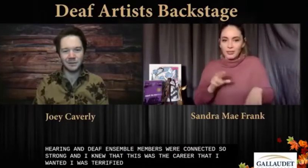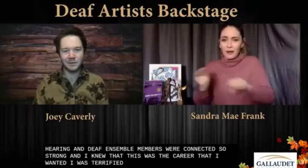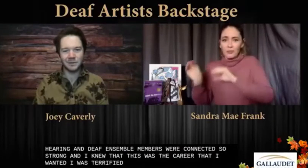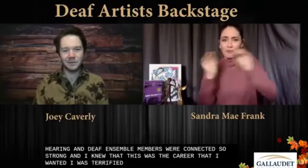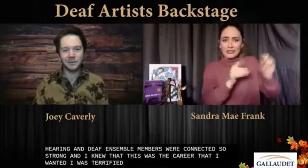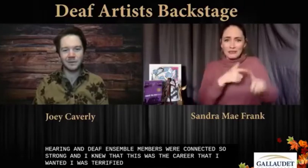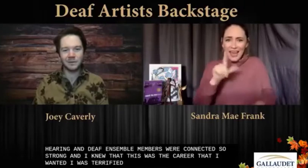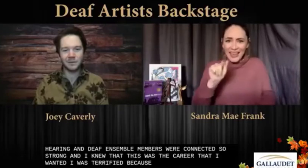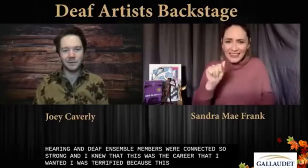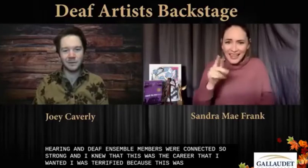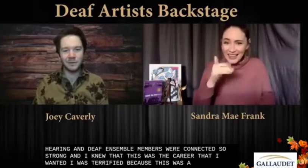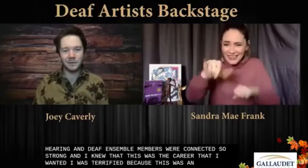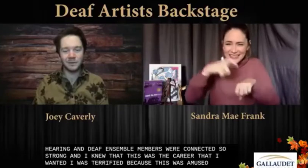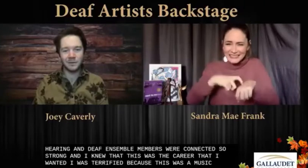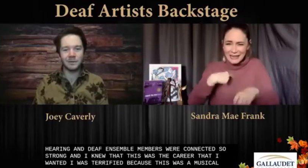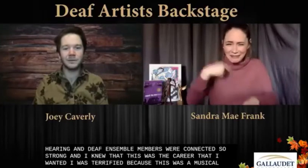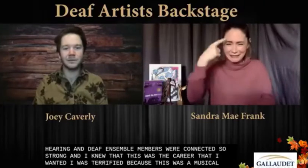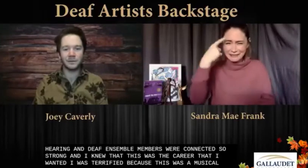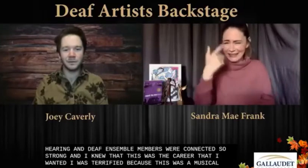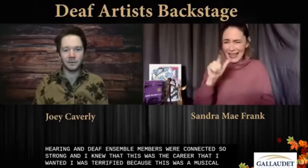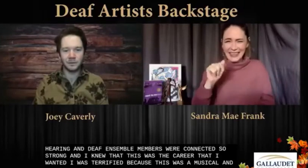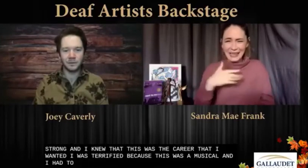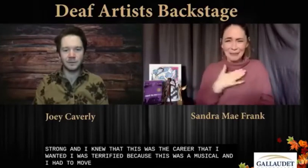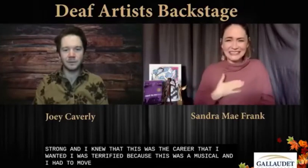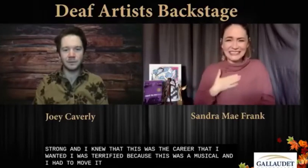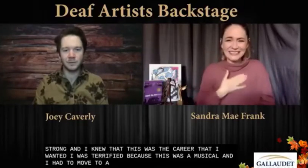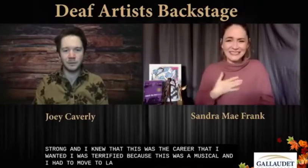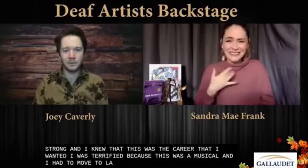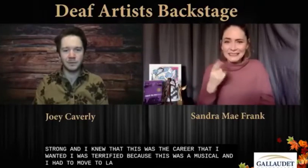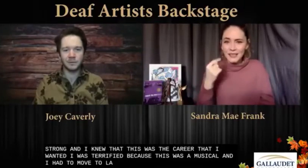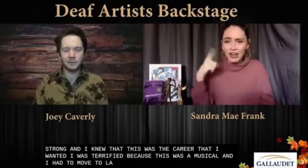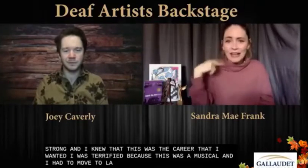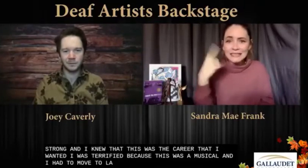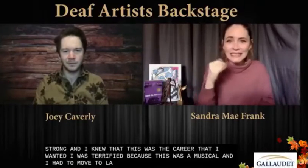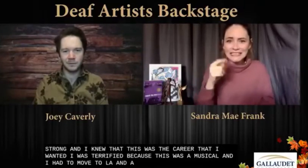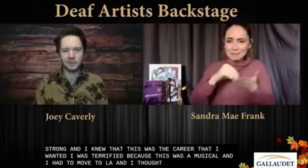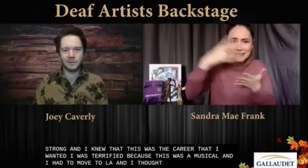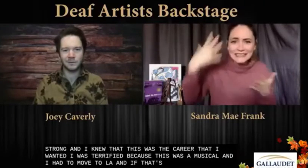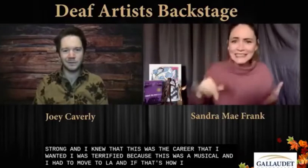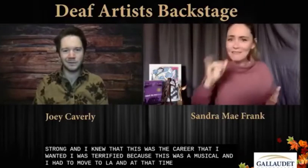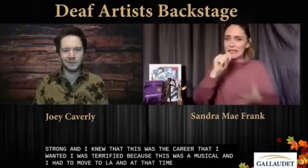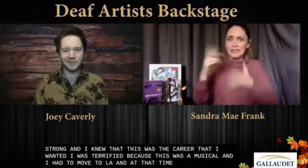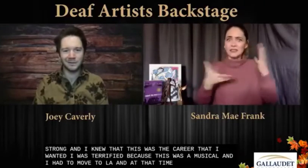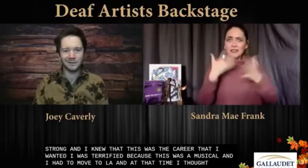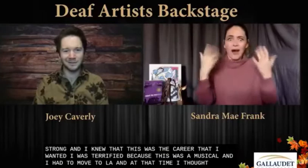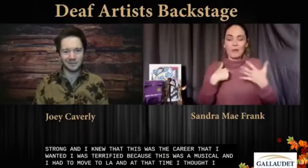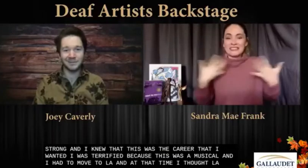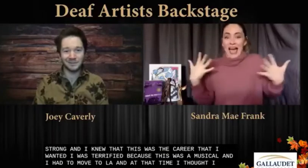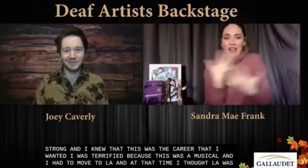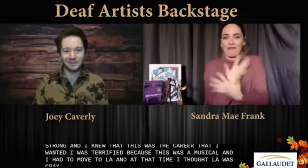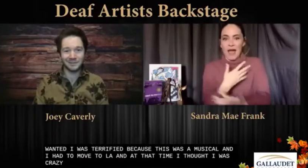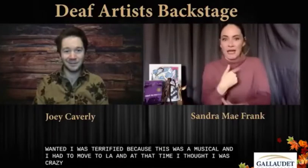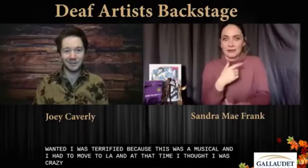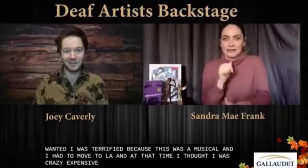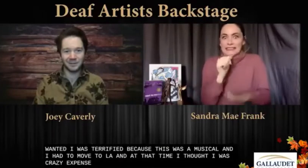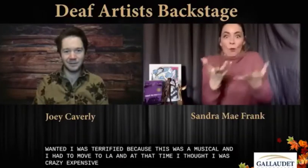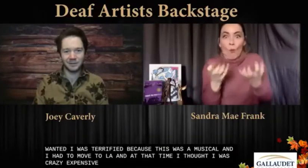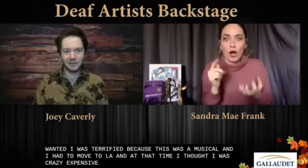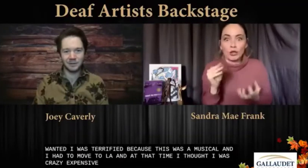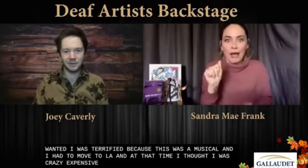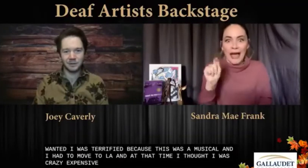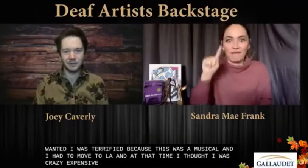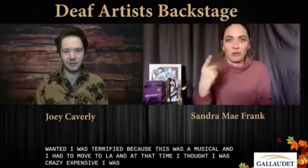because this was a musical and I had to move to LA and at that time I thought LA was crazy expensive